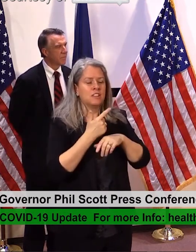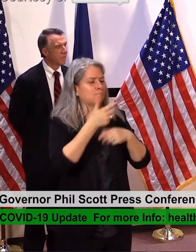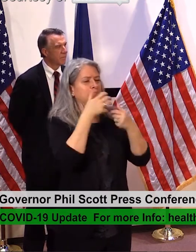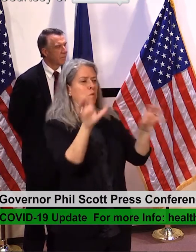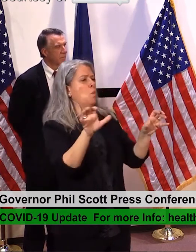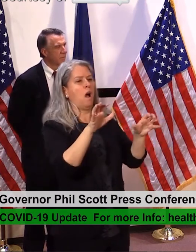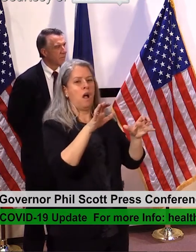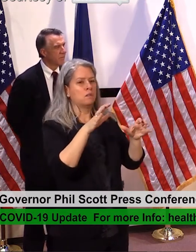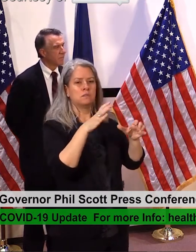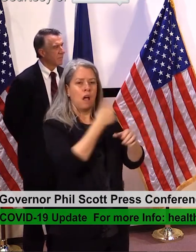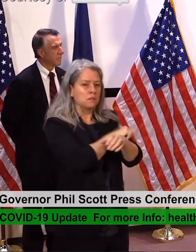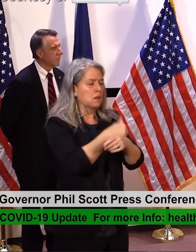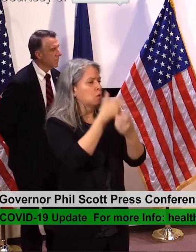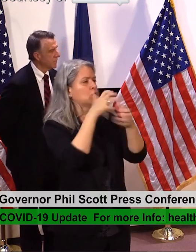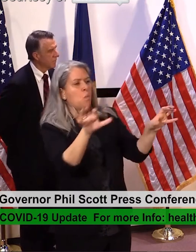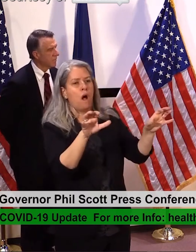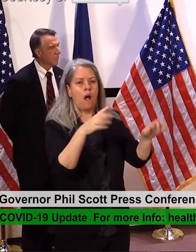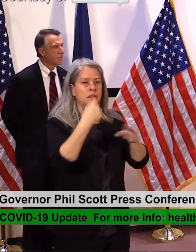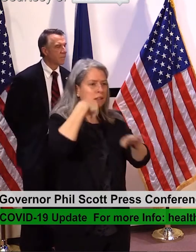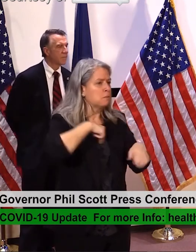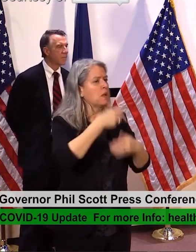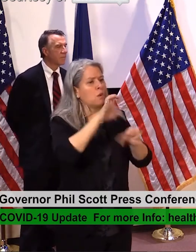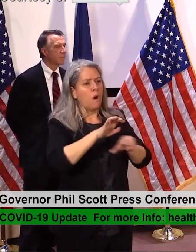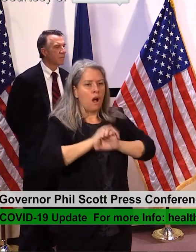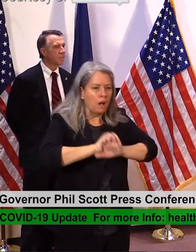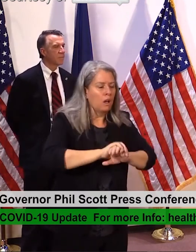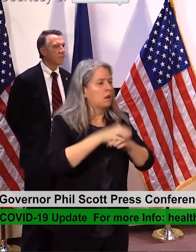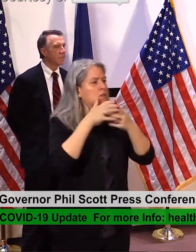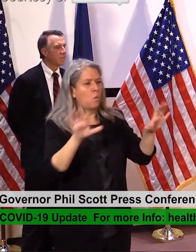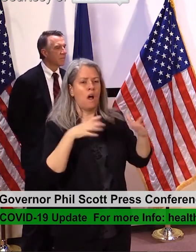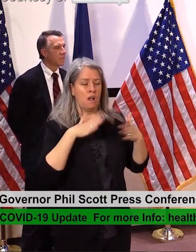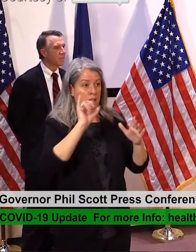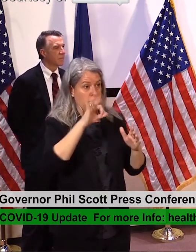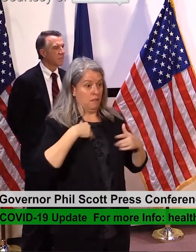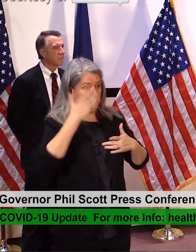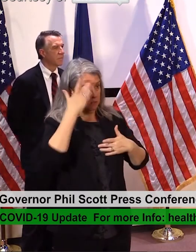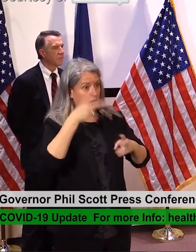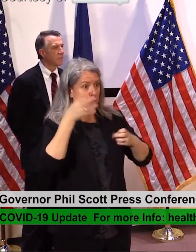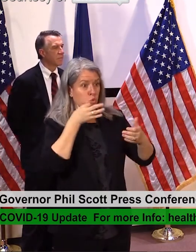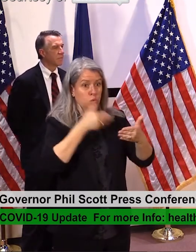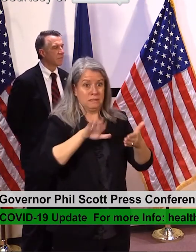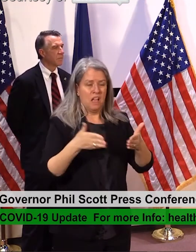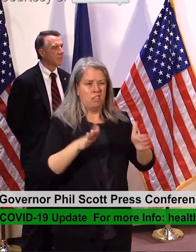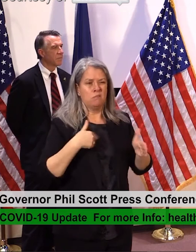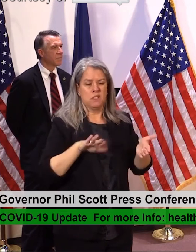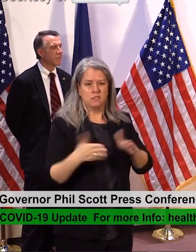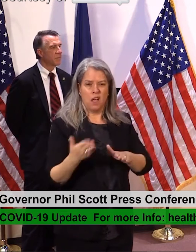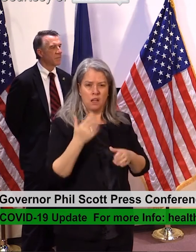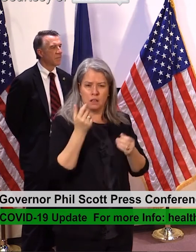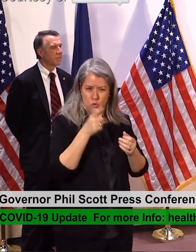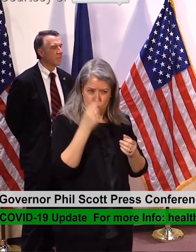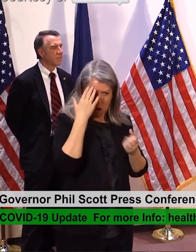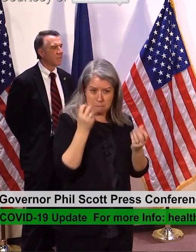of some sort? And then the follow-up question to that is, is there more of an emphasis now in